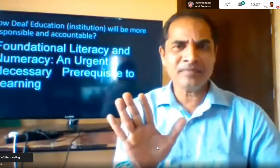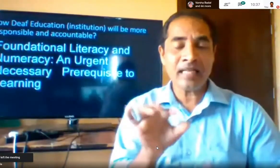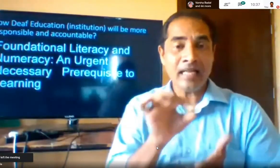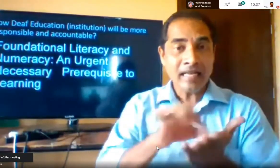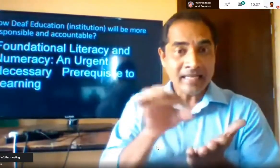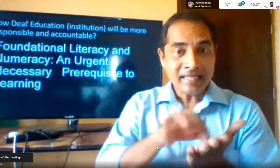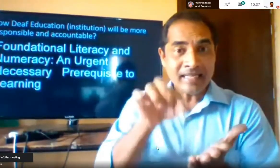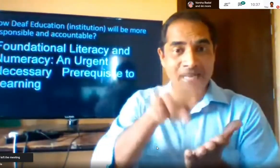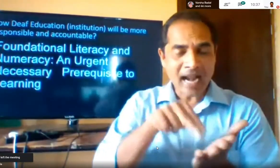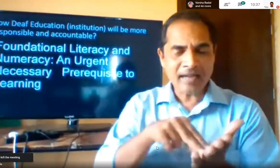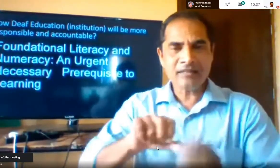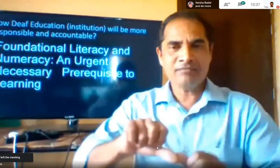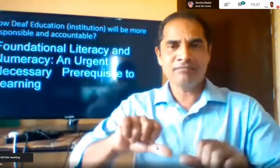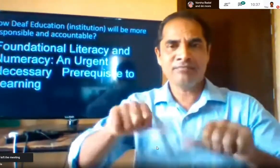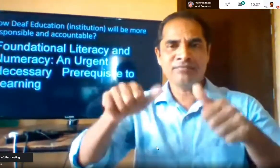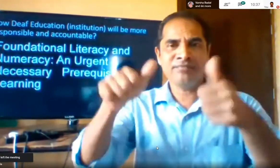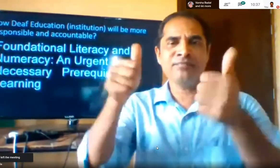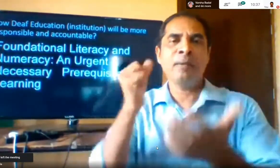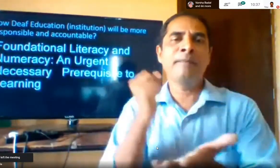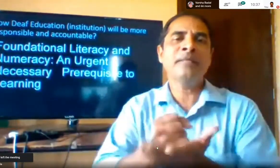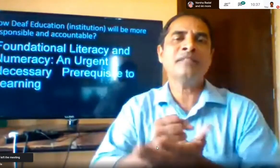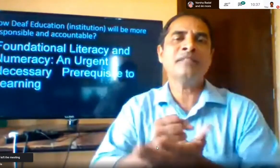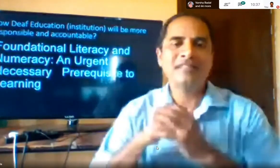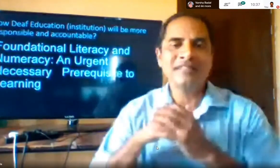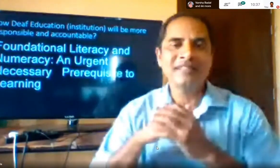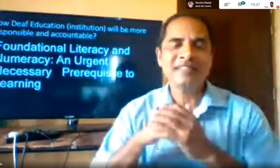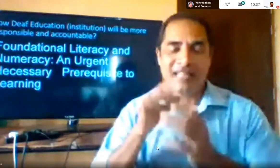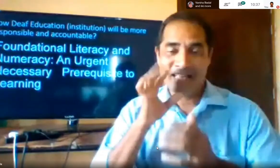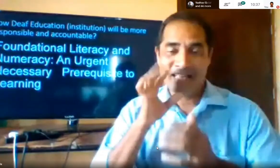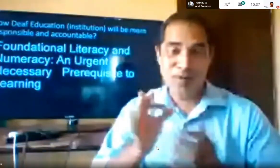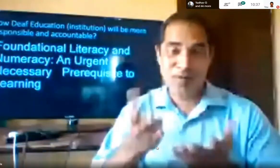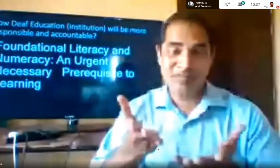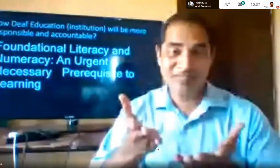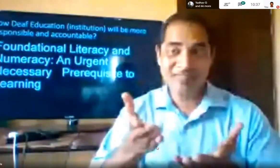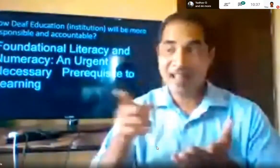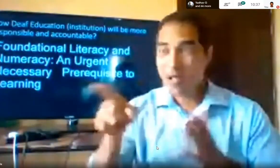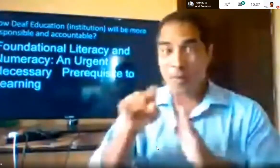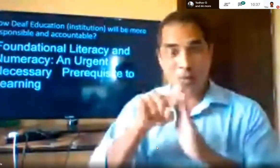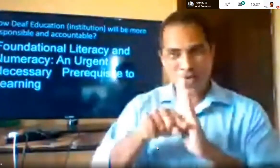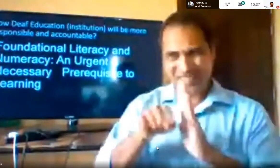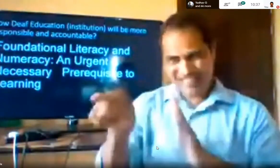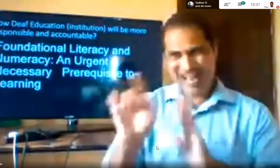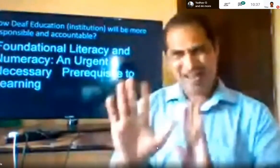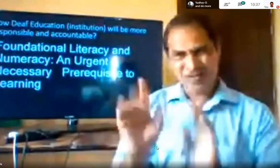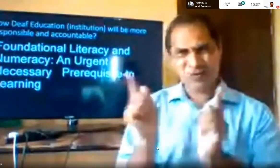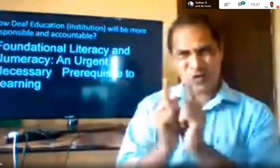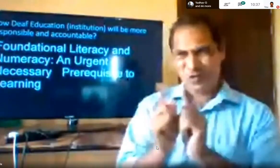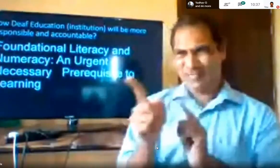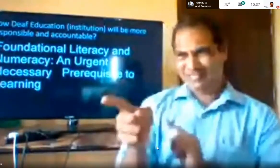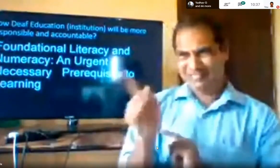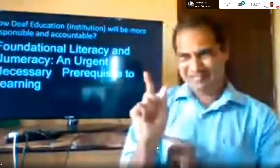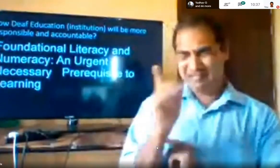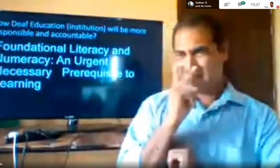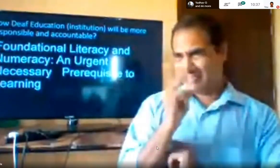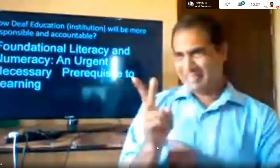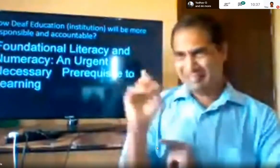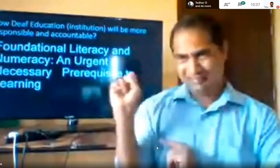Anything, spoken language or sign language. But the reading and writing skill must be good. In this policy,